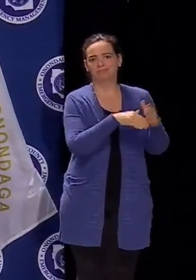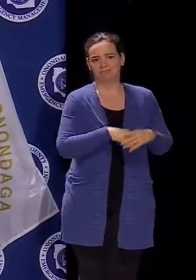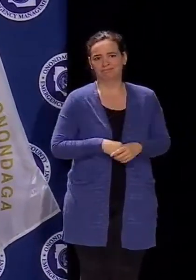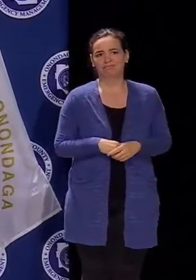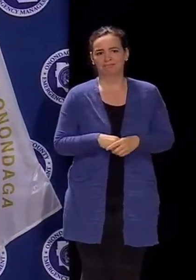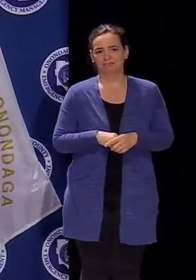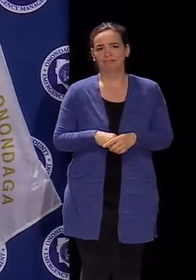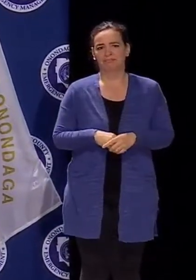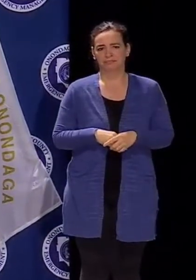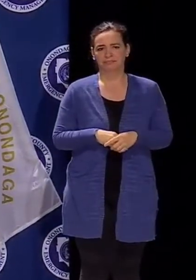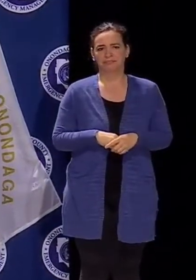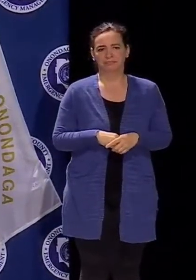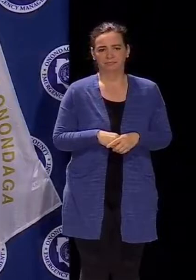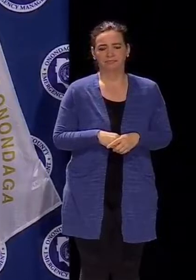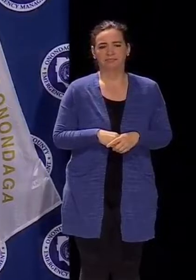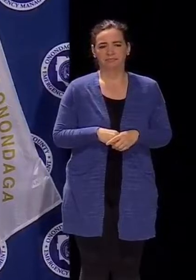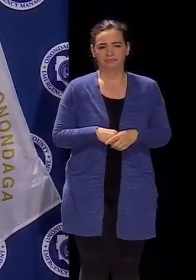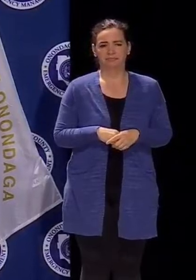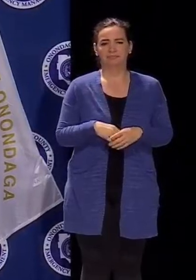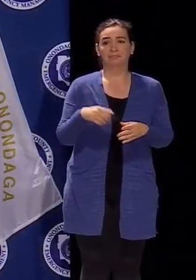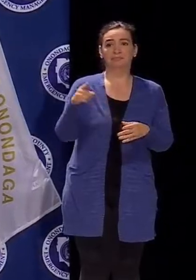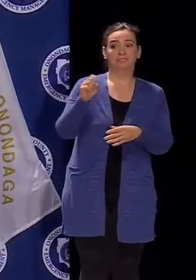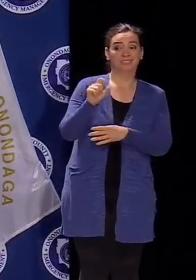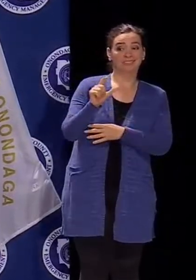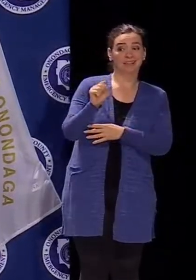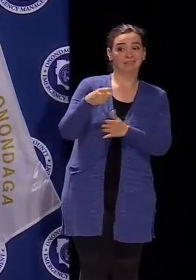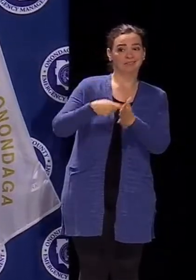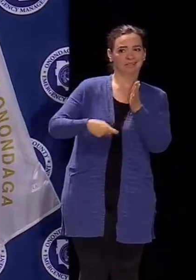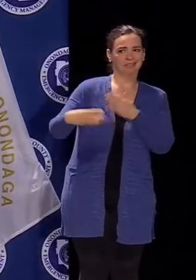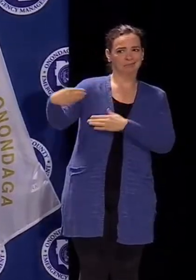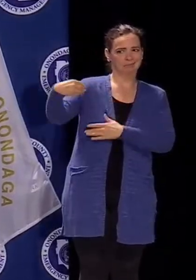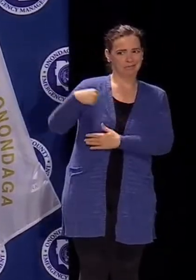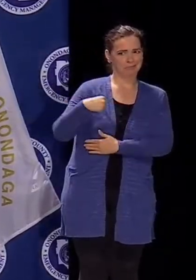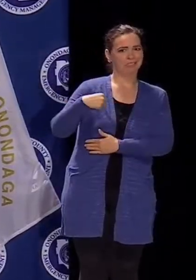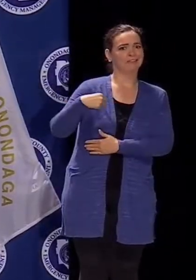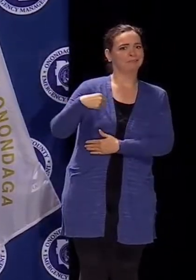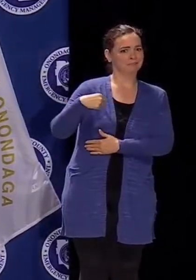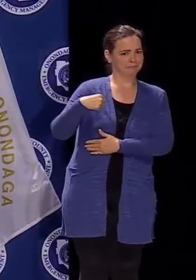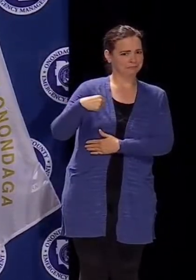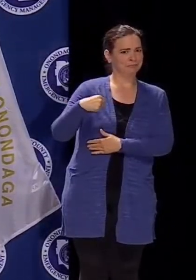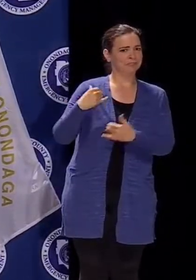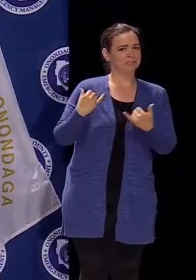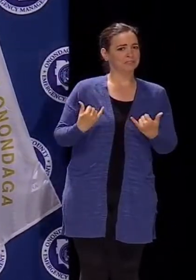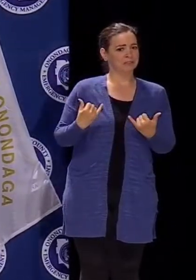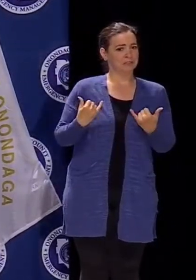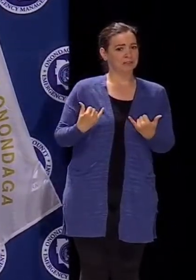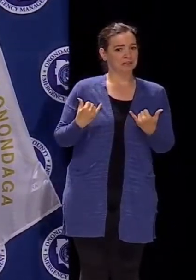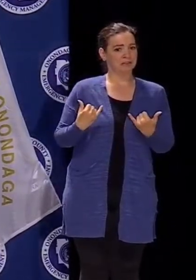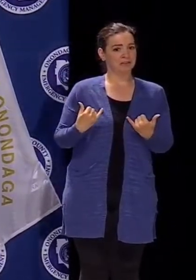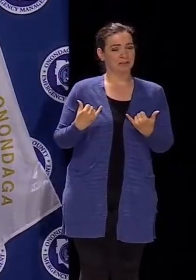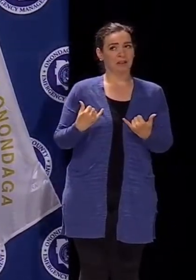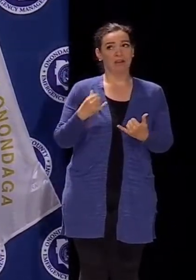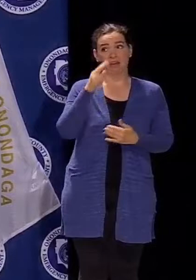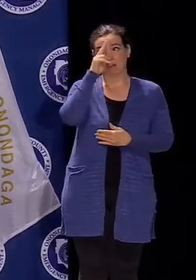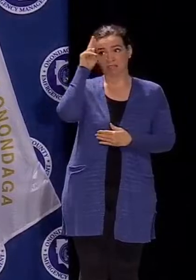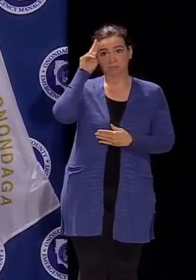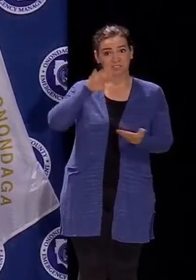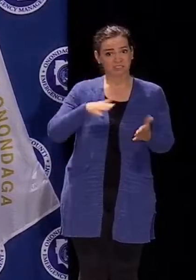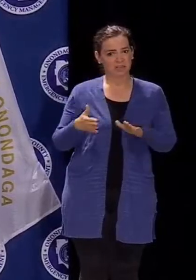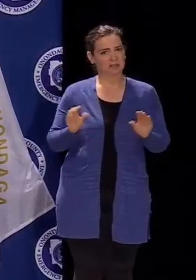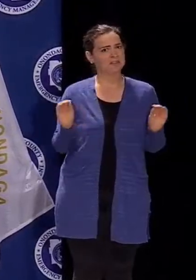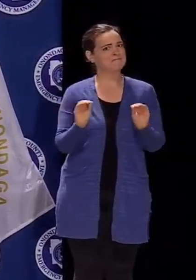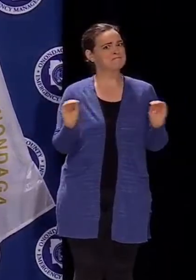over that as well. We did not lose anybody to death in hospitals yesterday. That's good news.